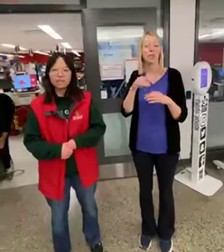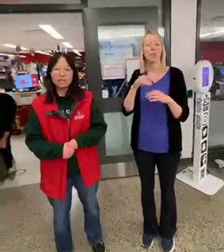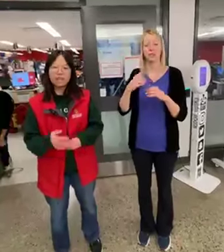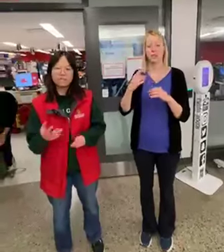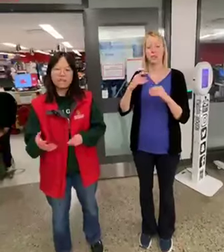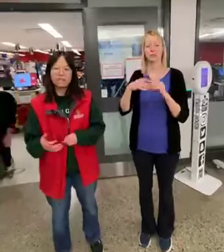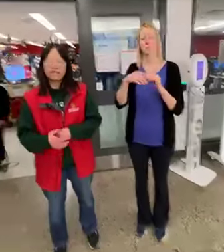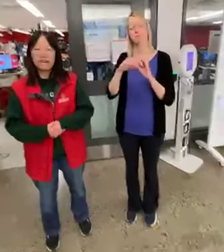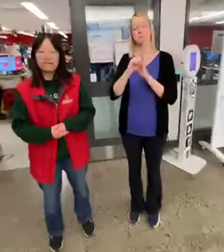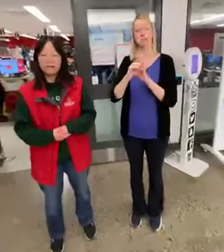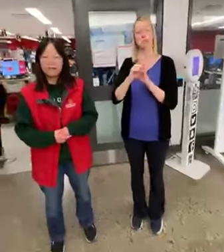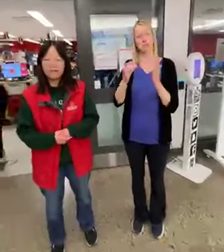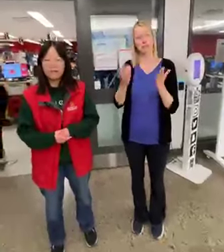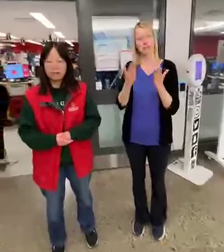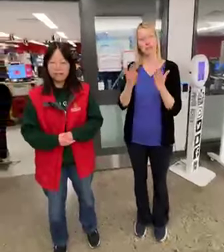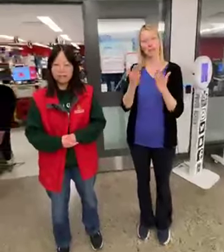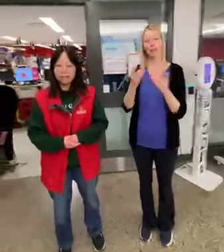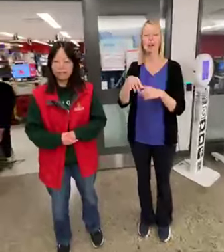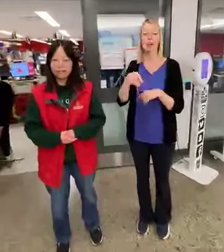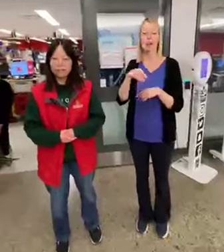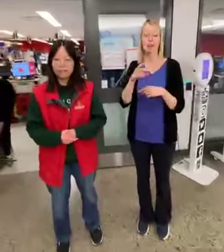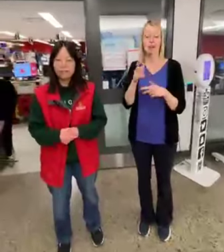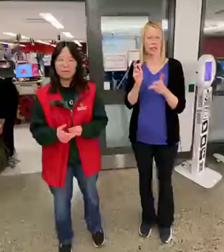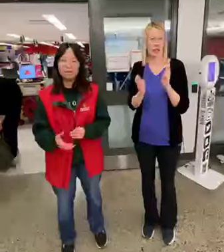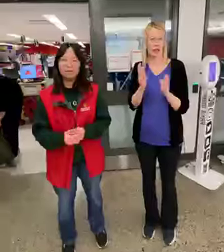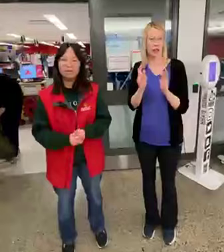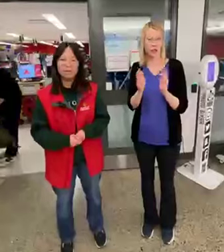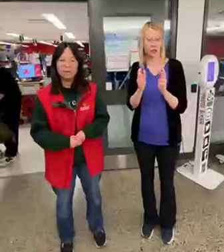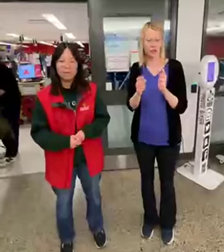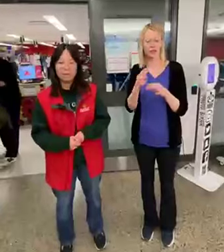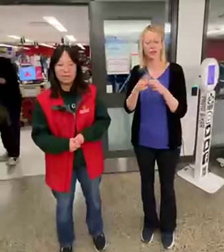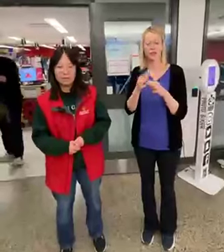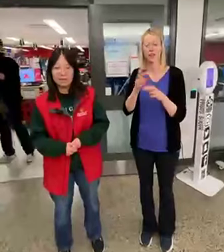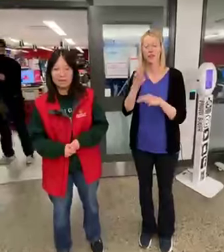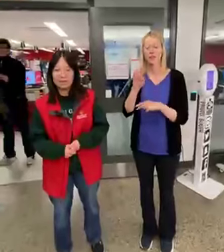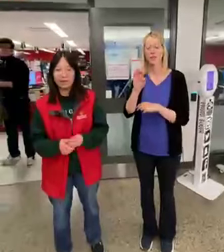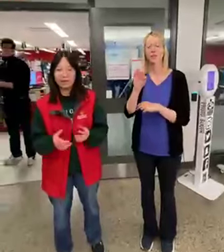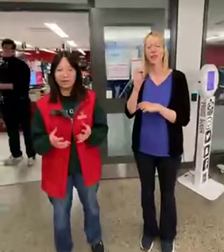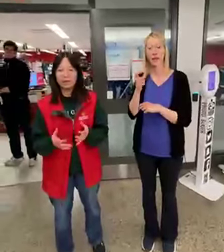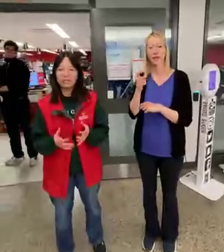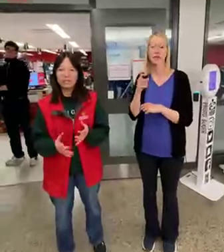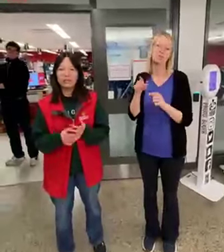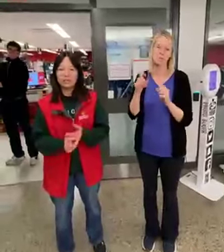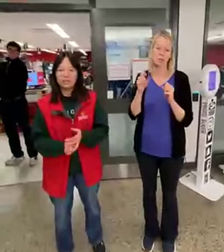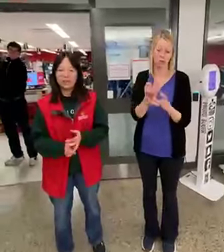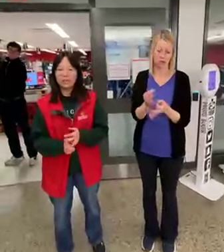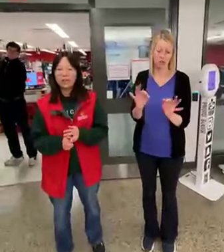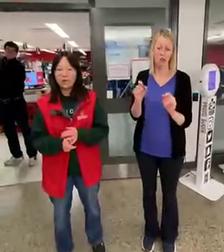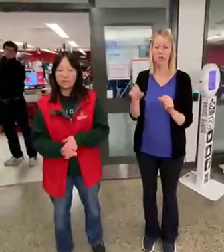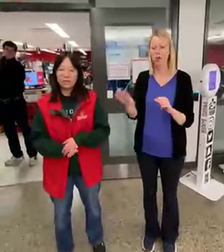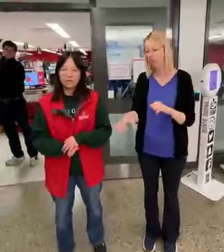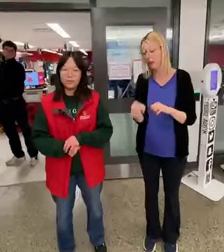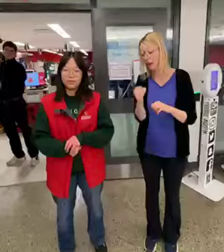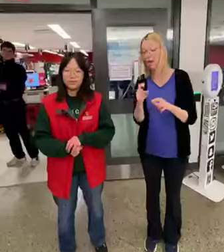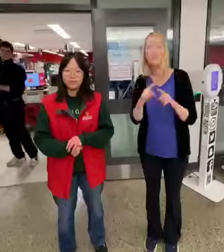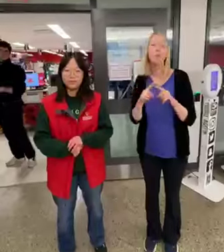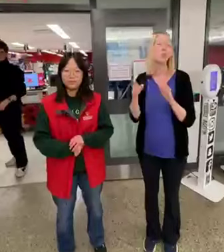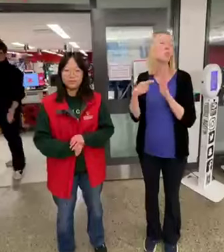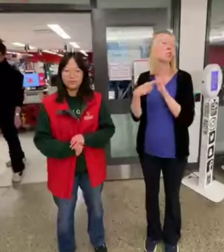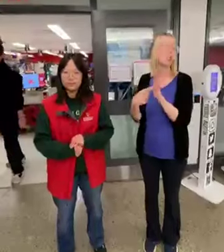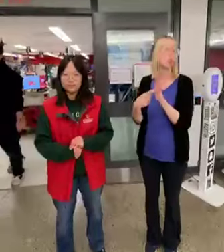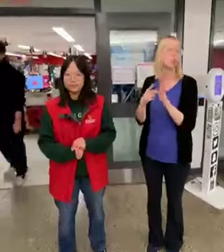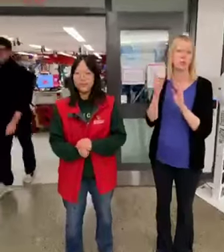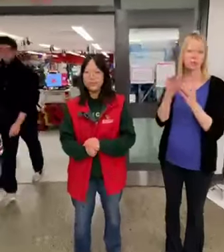Rex, so that's kind of the idea behind creating these dinosaurs, and it also gives you a really cool insight into all the little projects that you can create with the